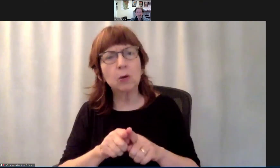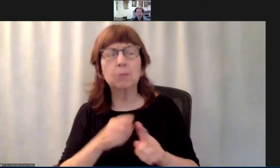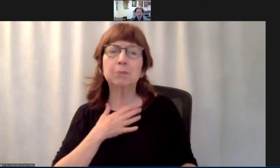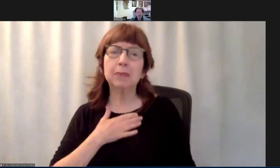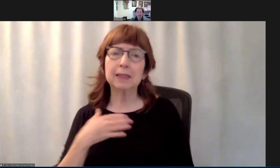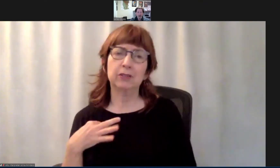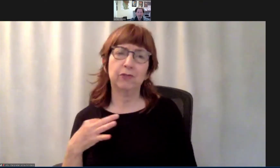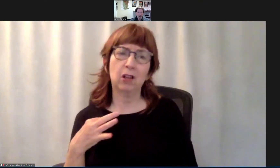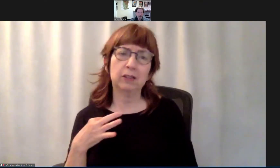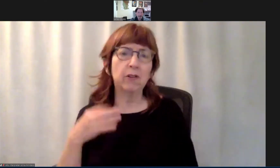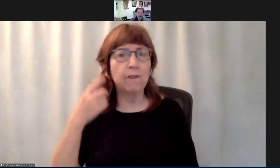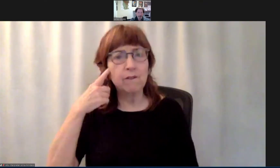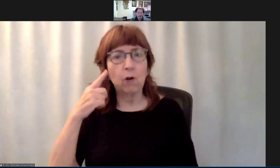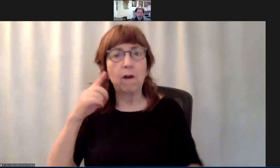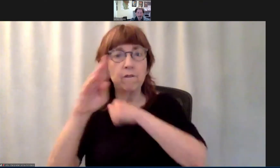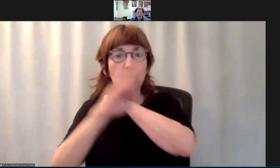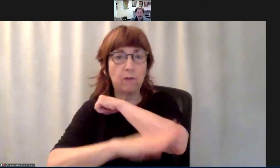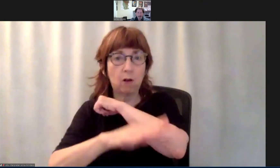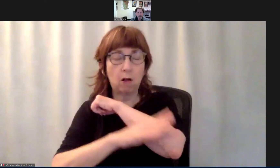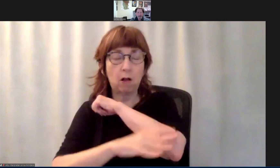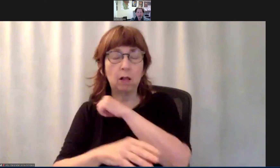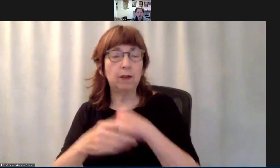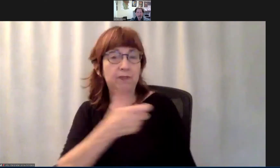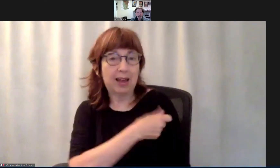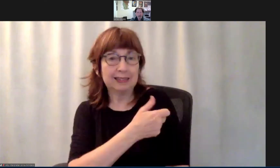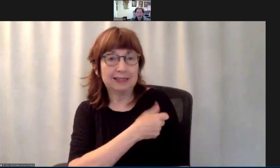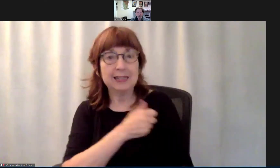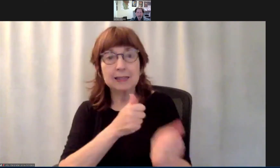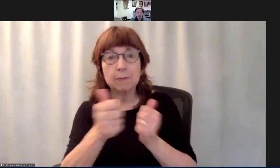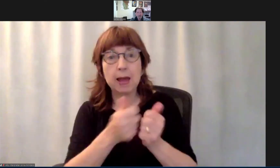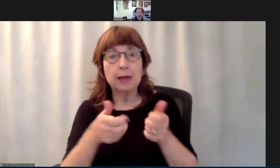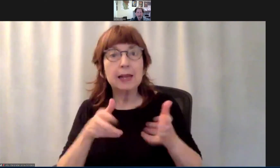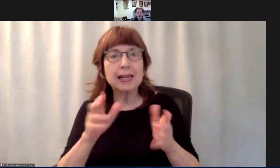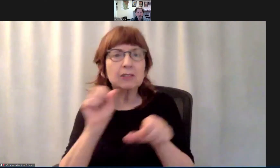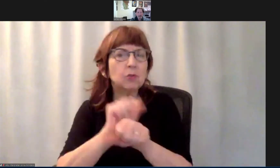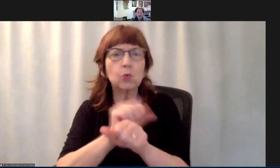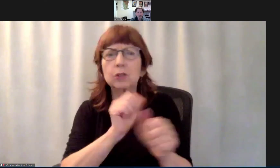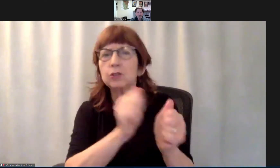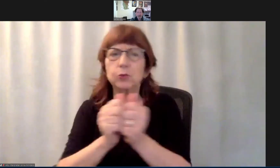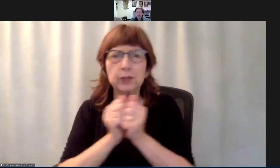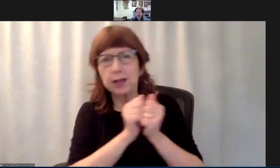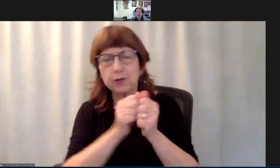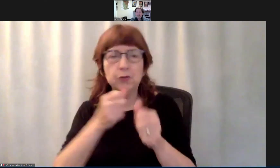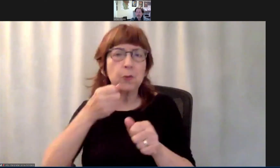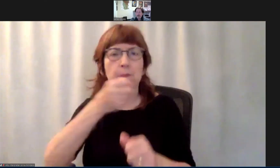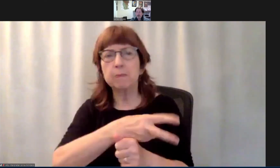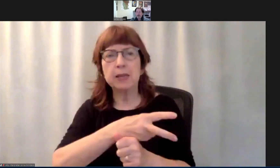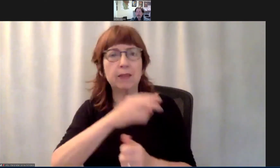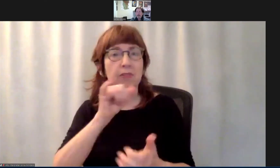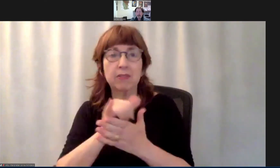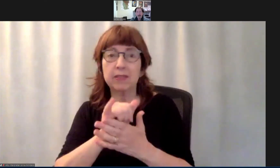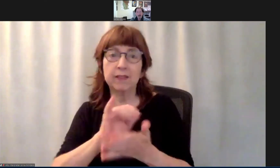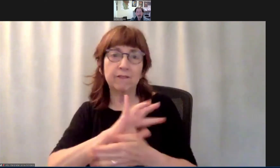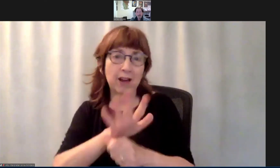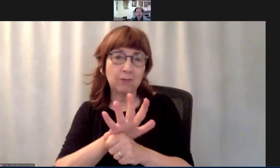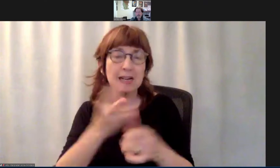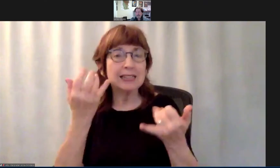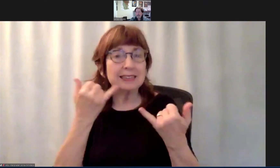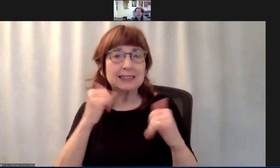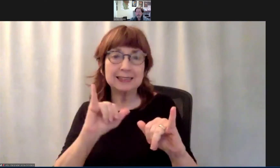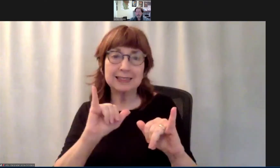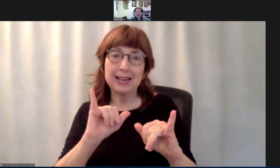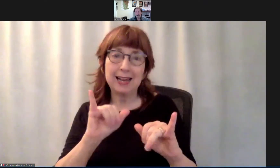volunteer for the fall vaccine campaigns. Let's work together to beat this virus. Stay safe and stay well. And I'll close